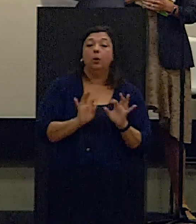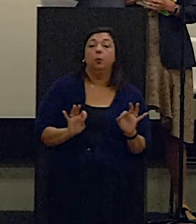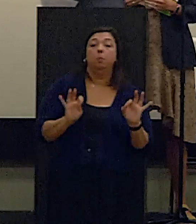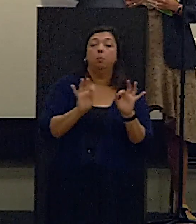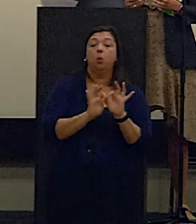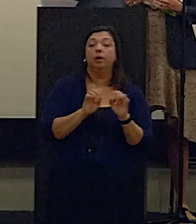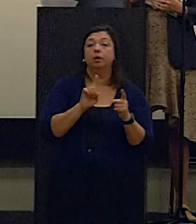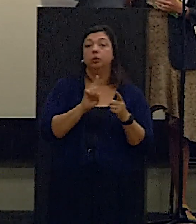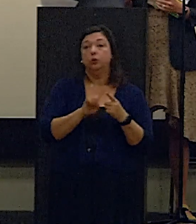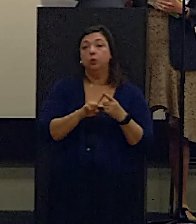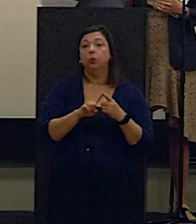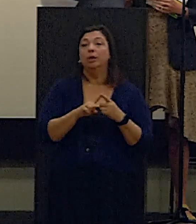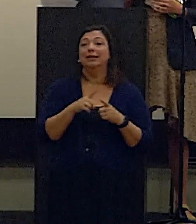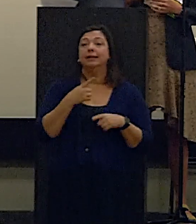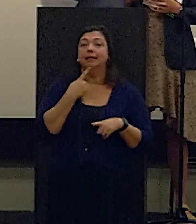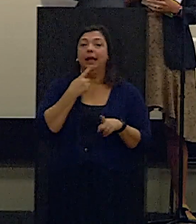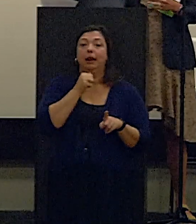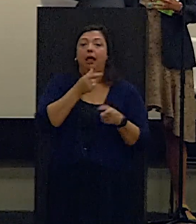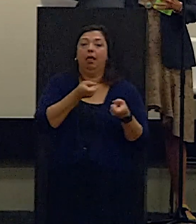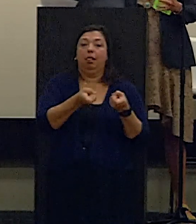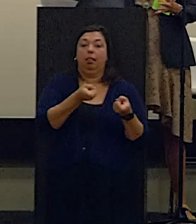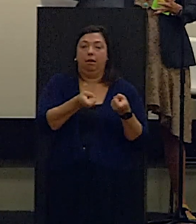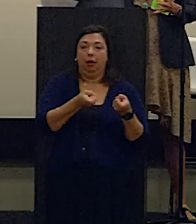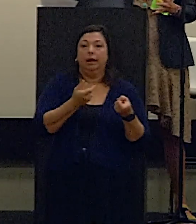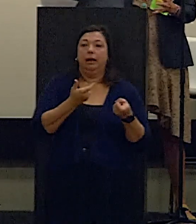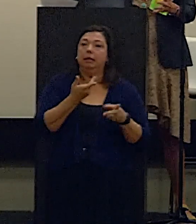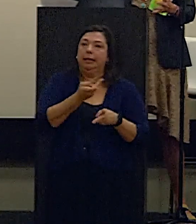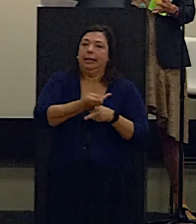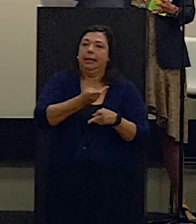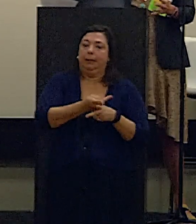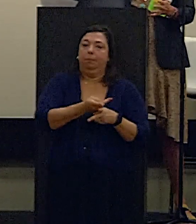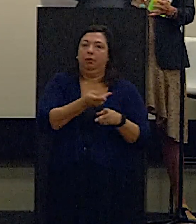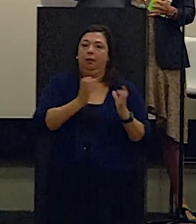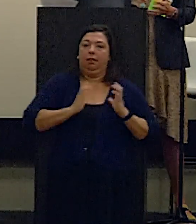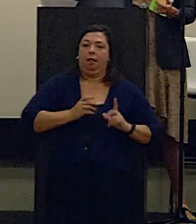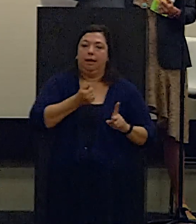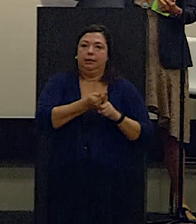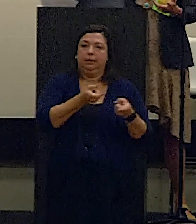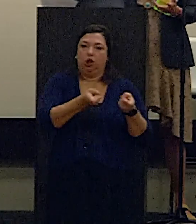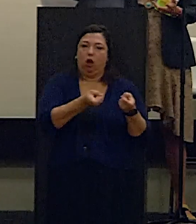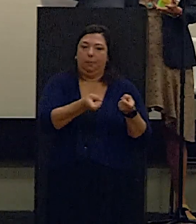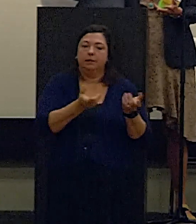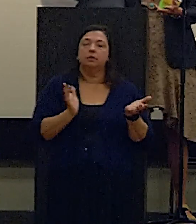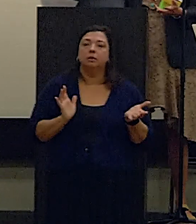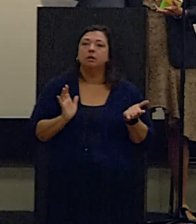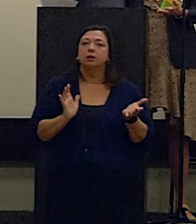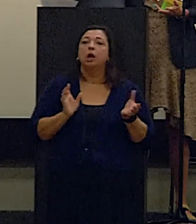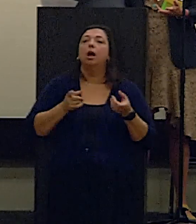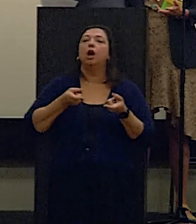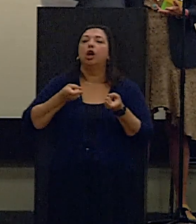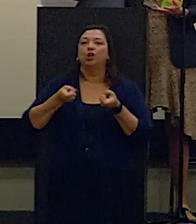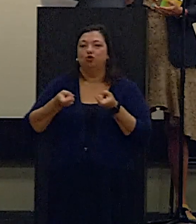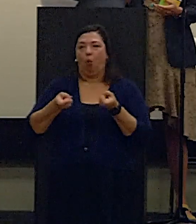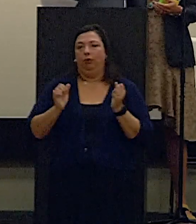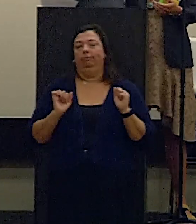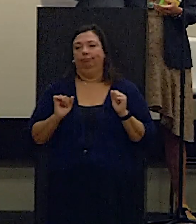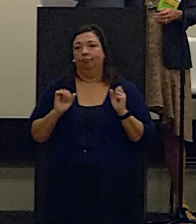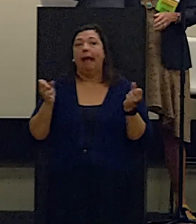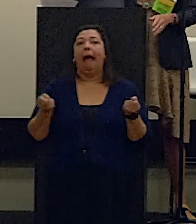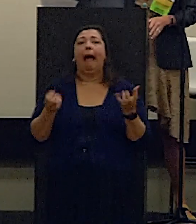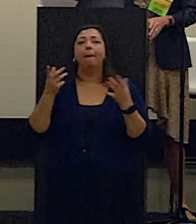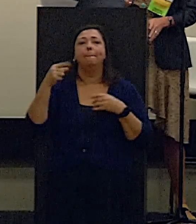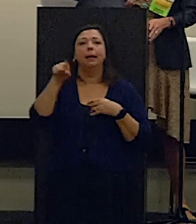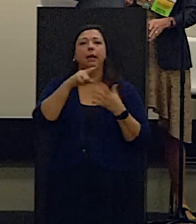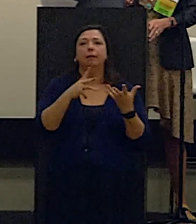is to stay autonomous and how we keep our clients autonomous. Control. How many of